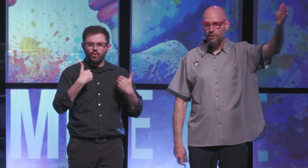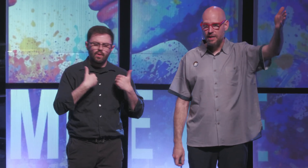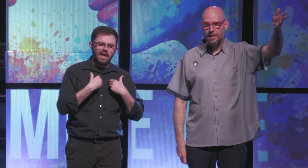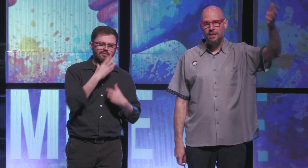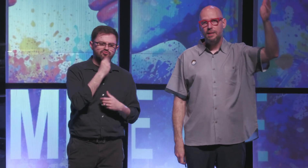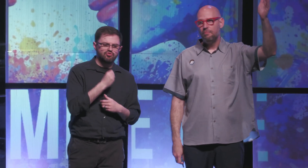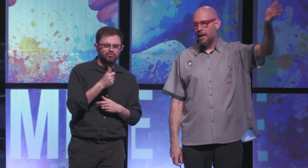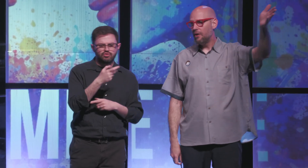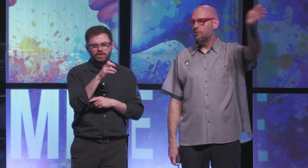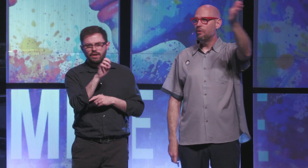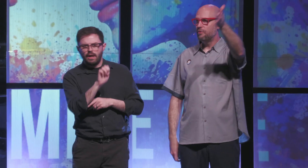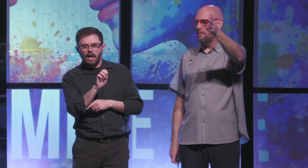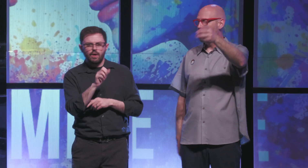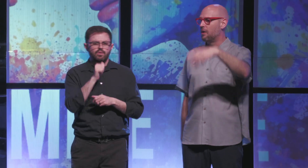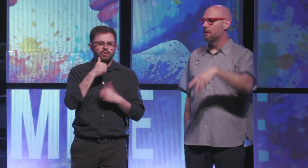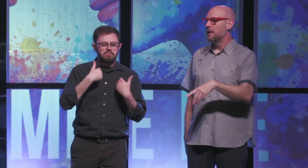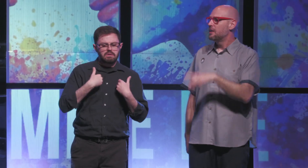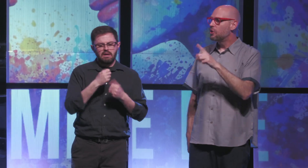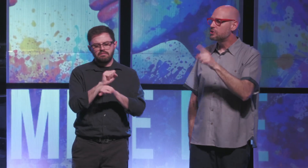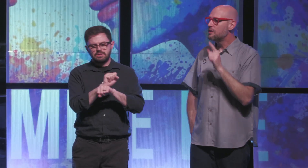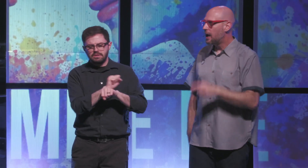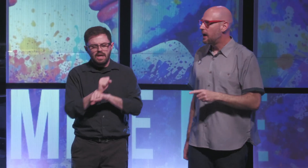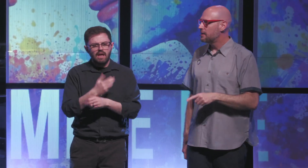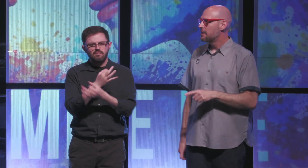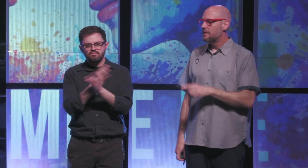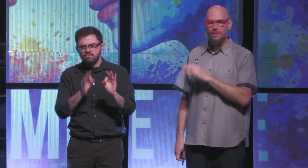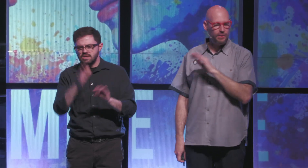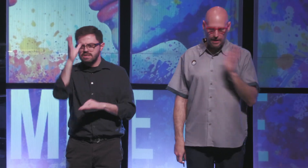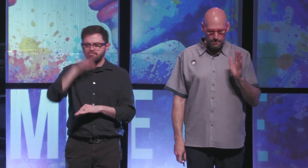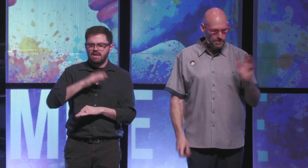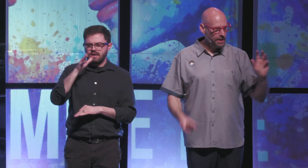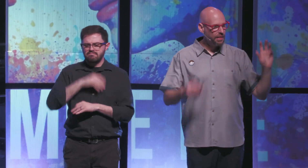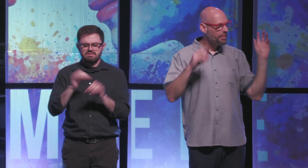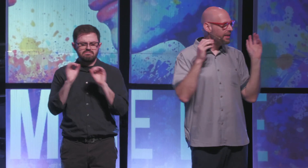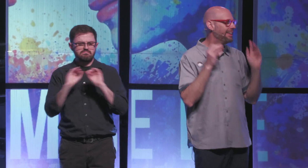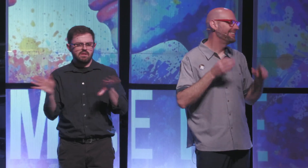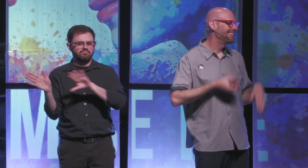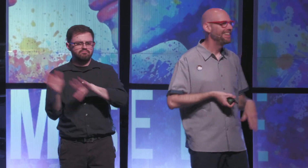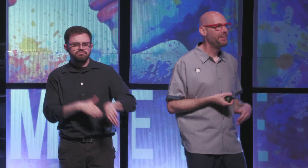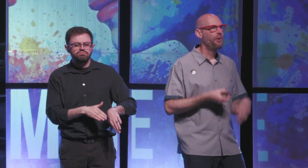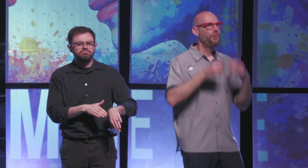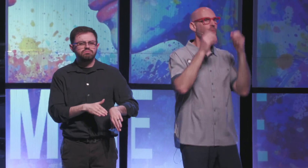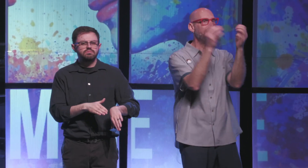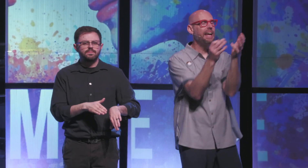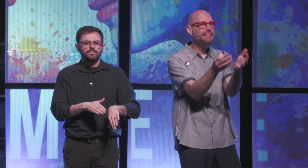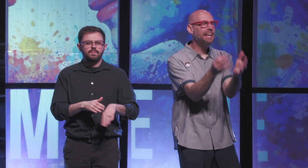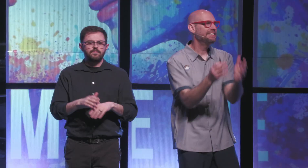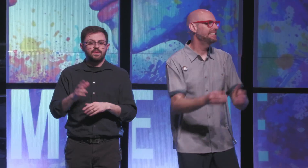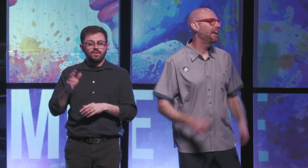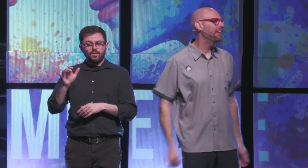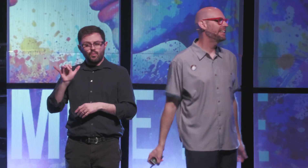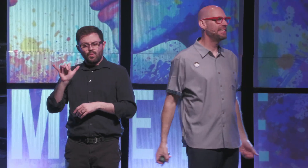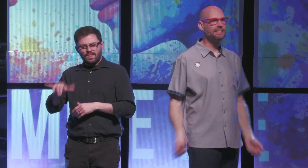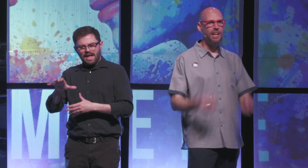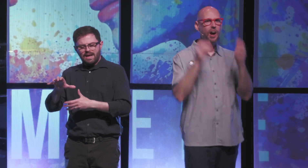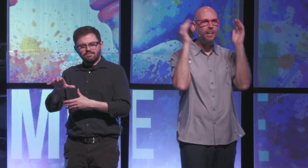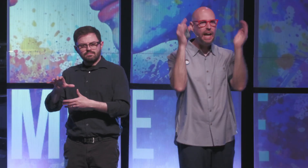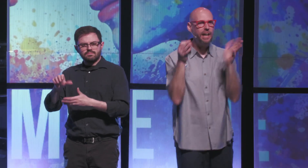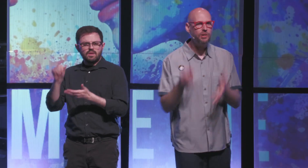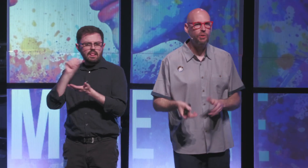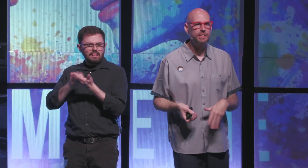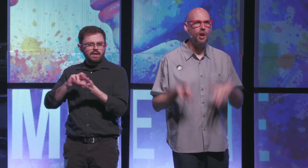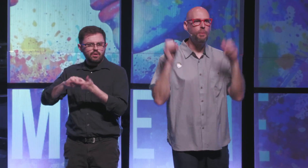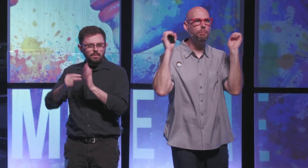nor free, male nor female. Those are not, okay. What that text is telling us is that